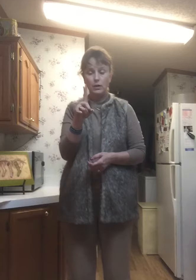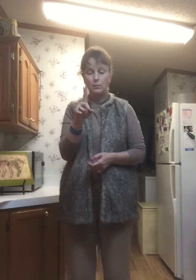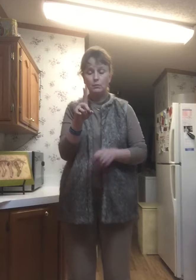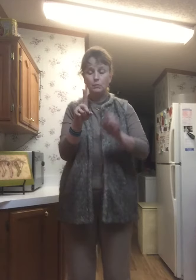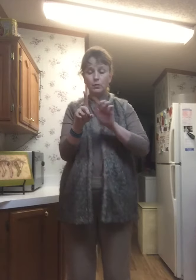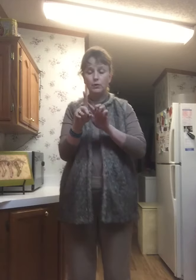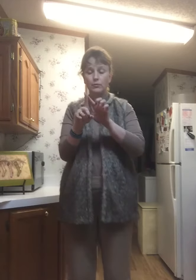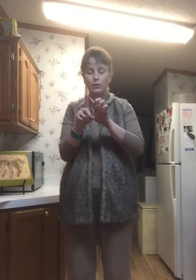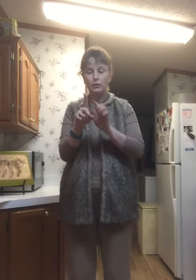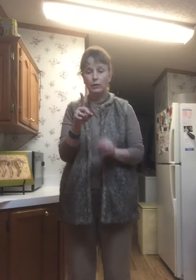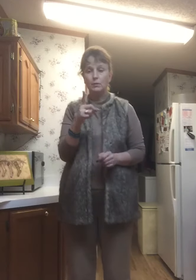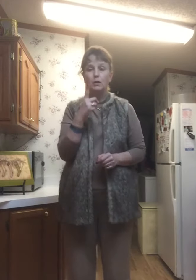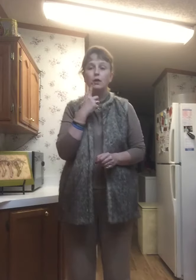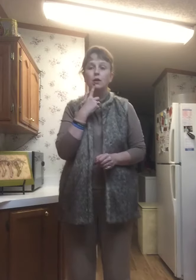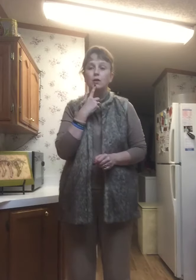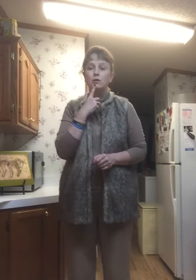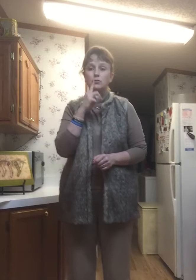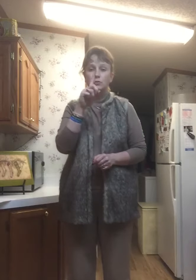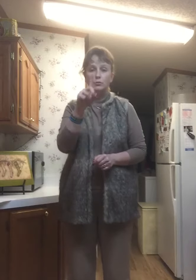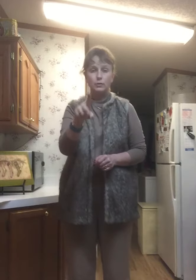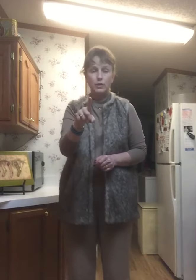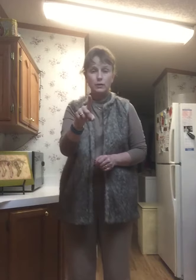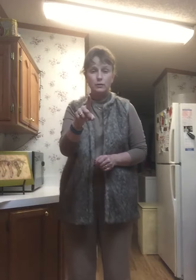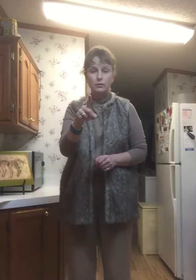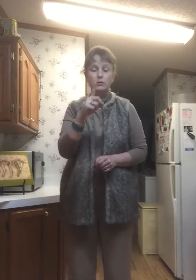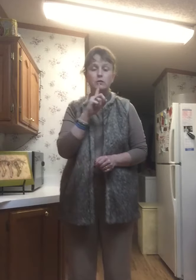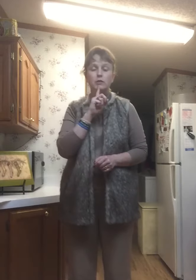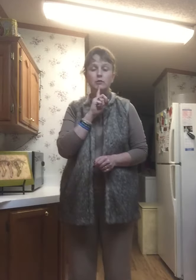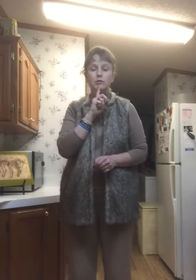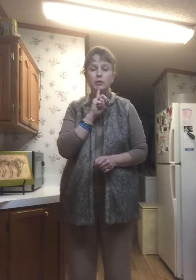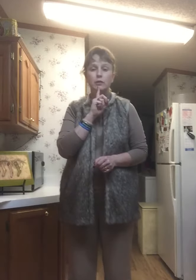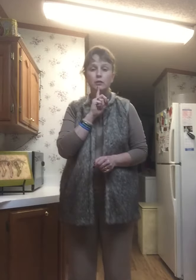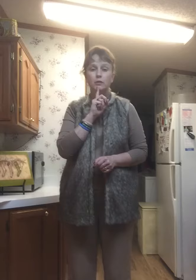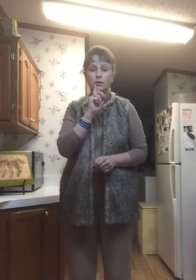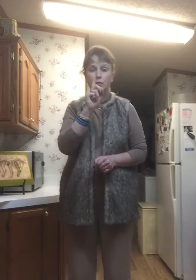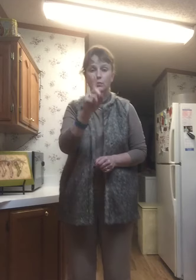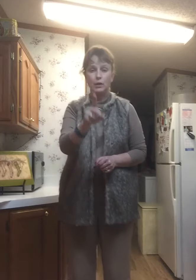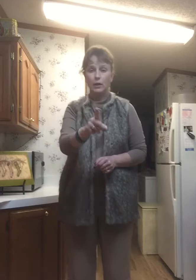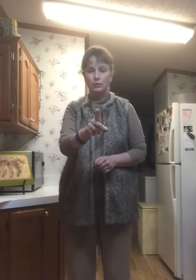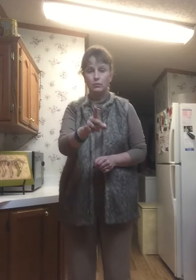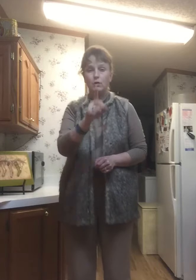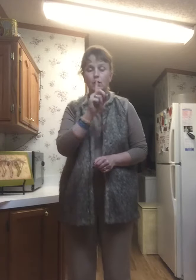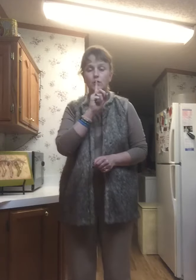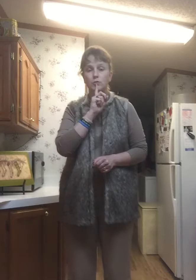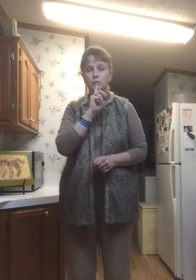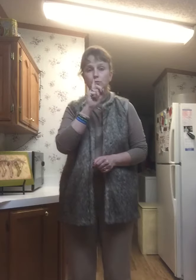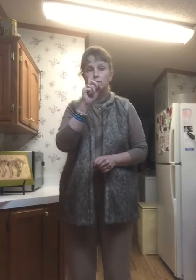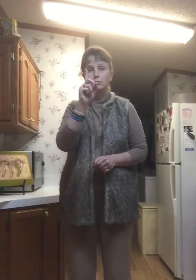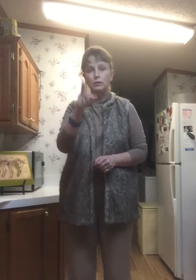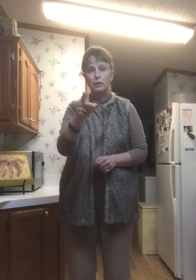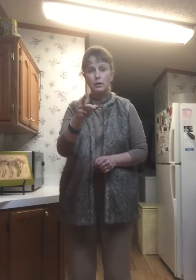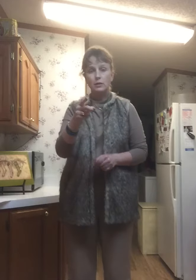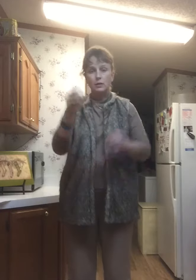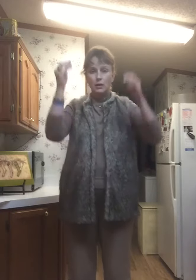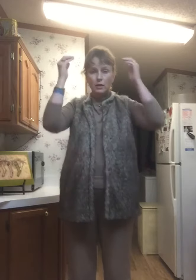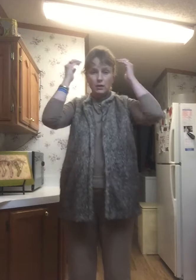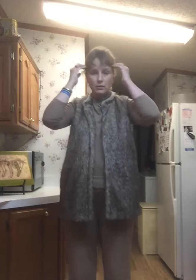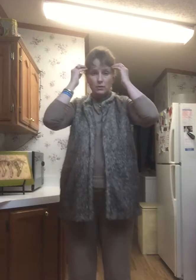and point your finger up. Truly, you're going to touch your chin and bring it out. Truly, he